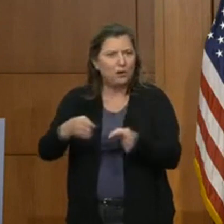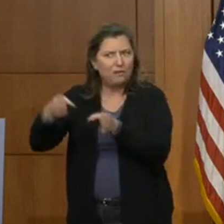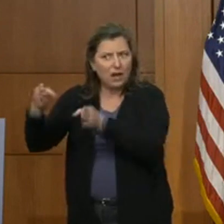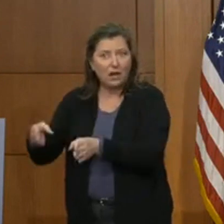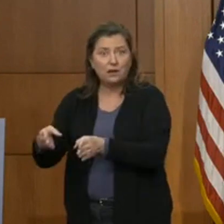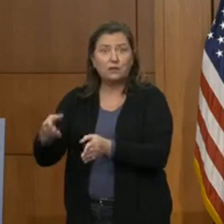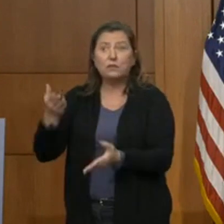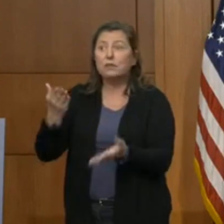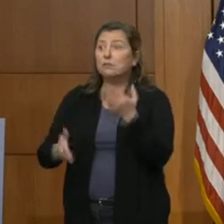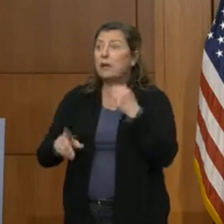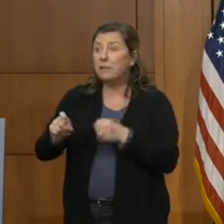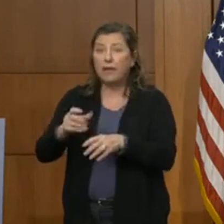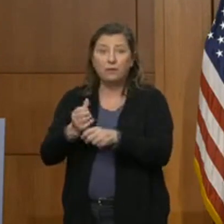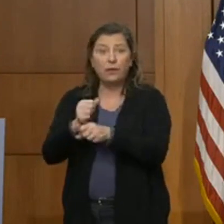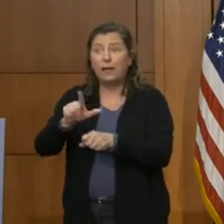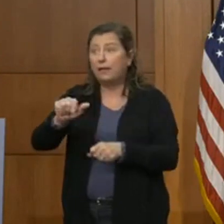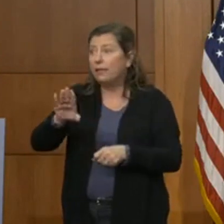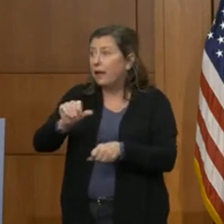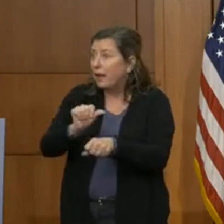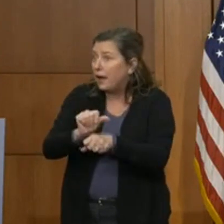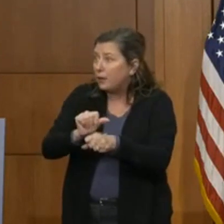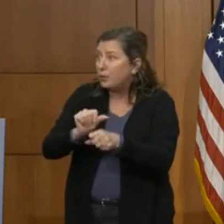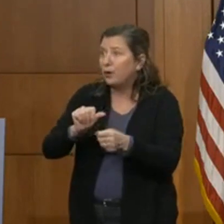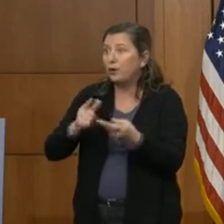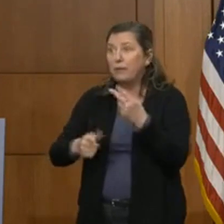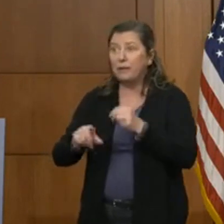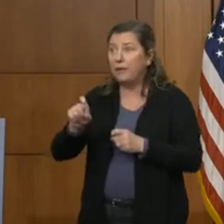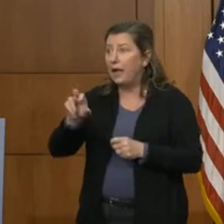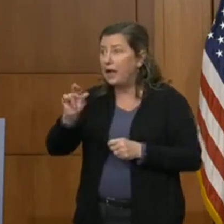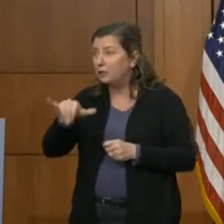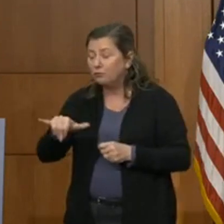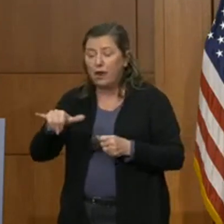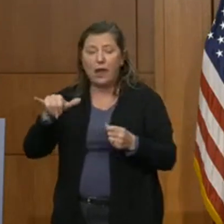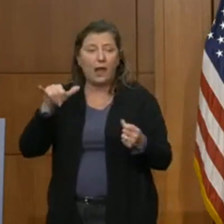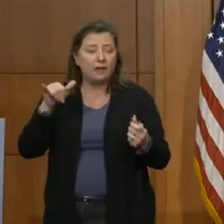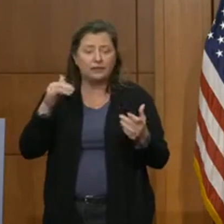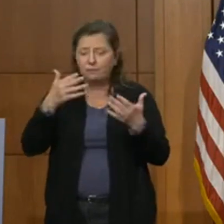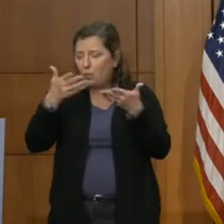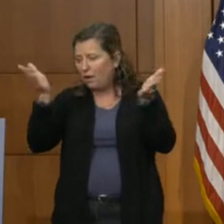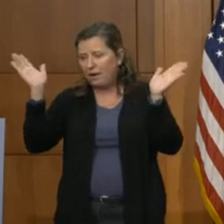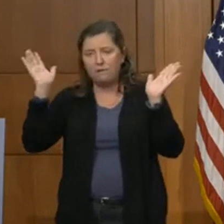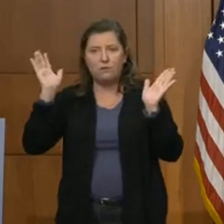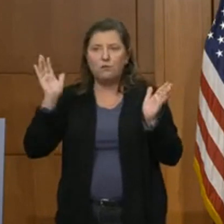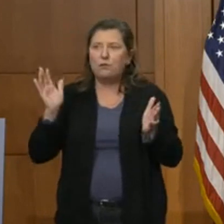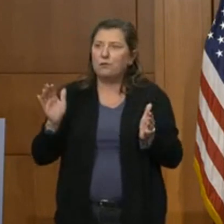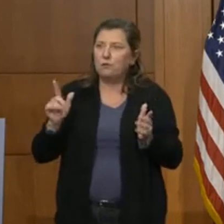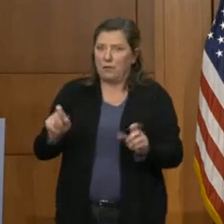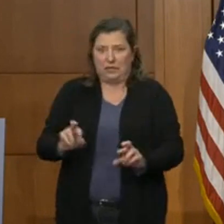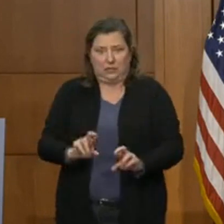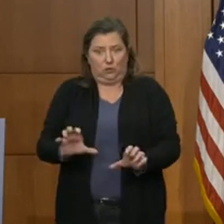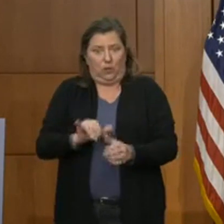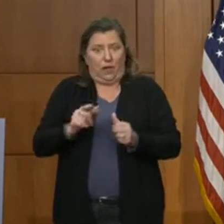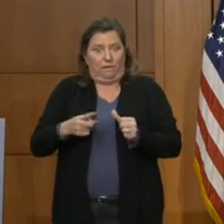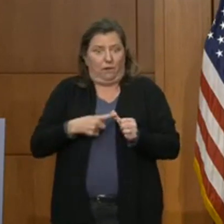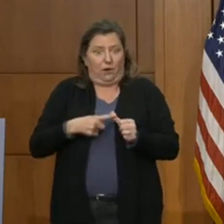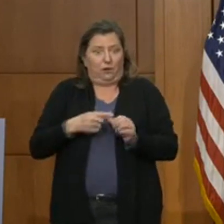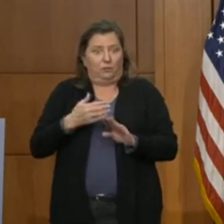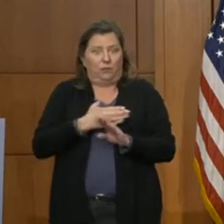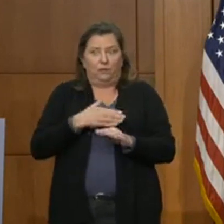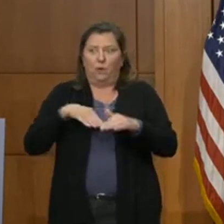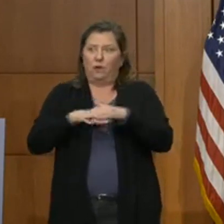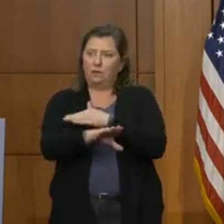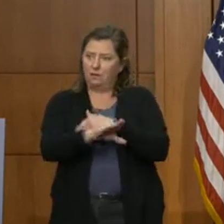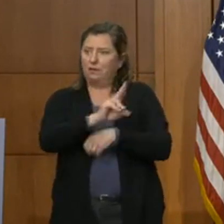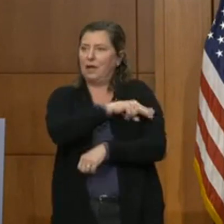be some labs that you need, there may be x-ray that you need, imaging studies, whatever, to prepare for these